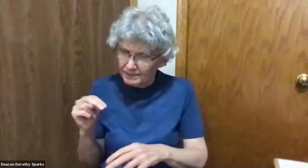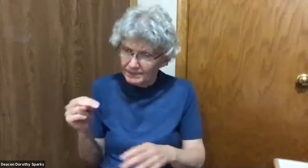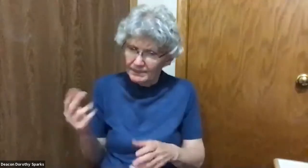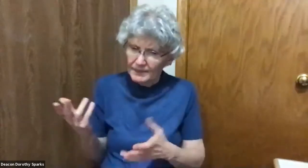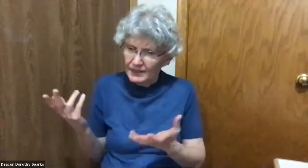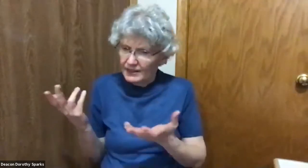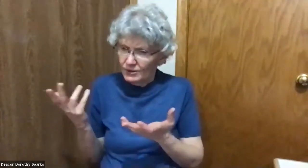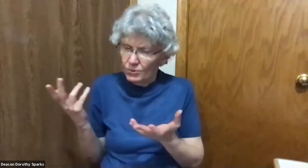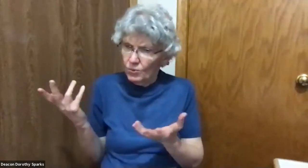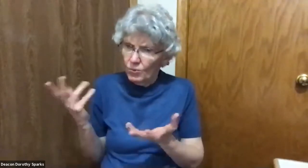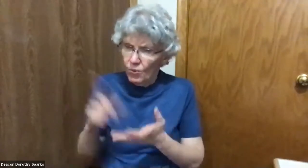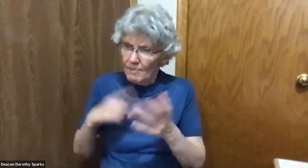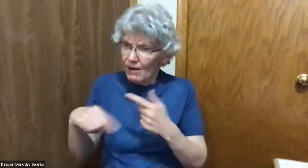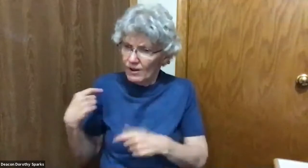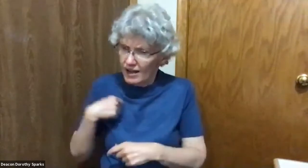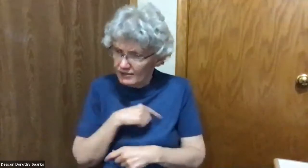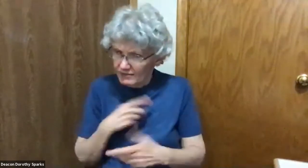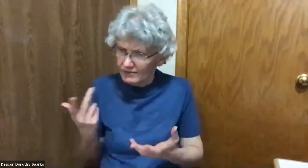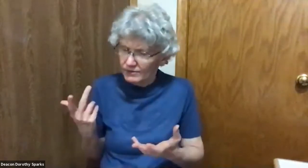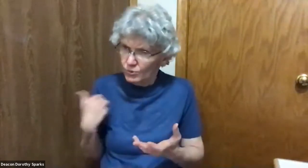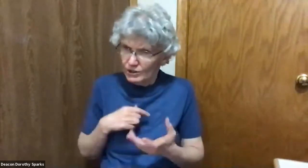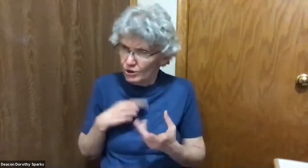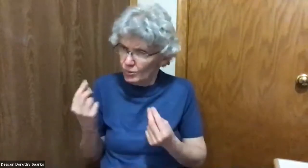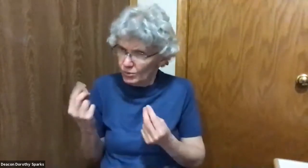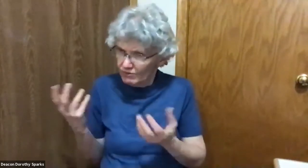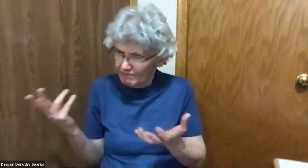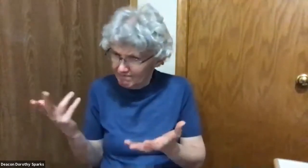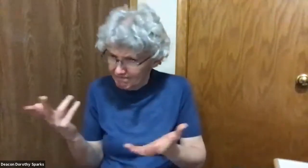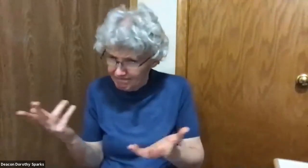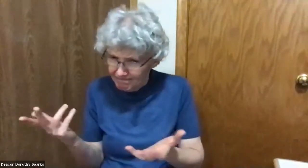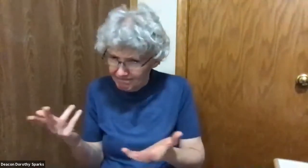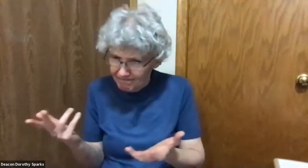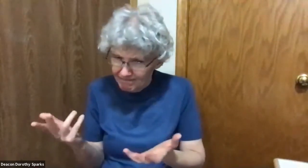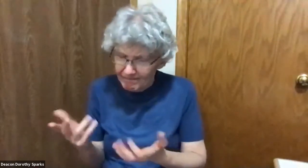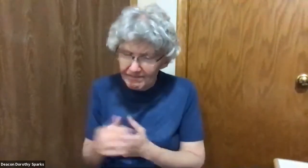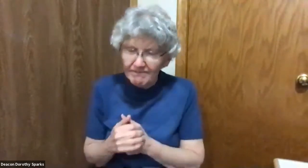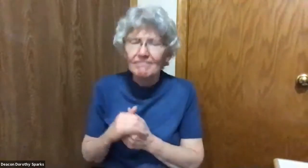"And what about us? What do we have to do?"